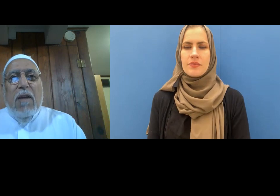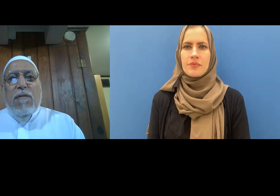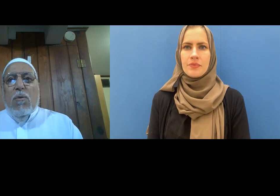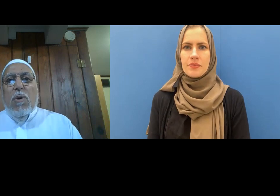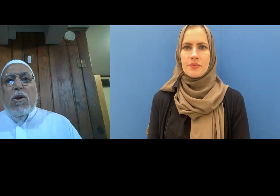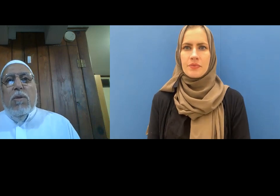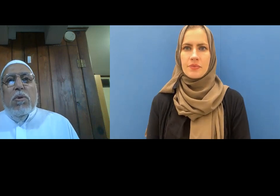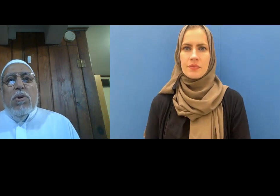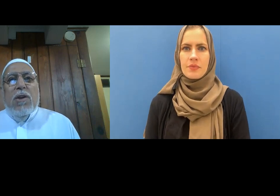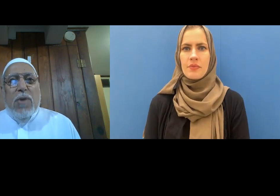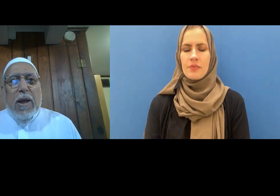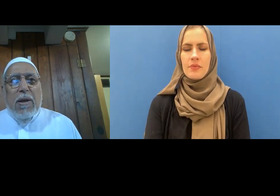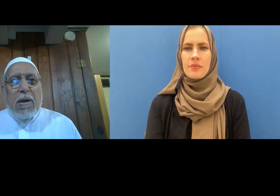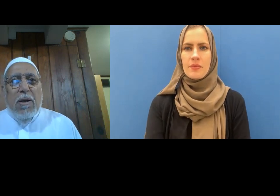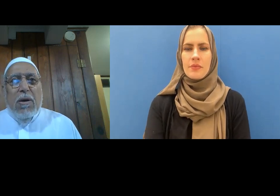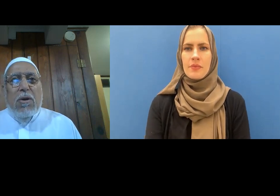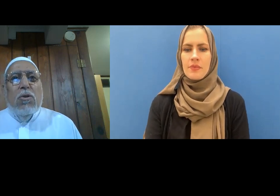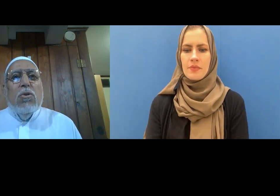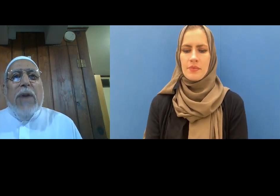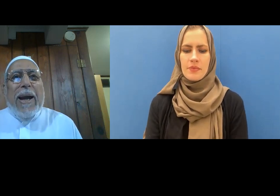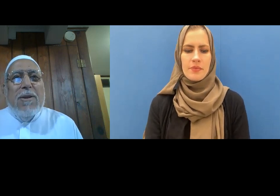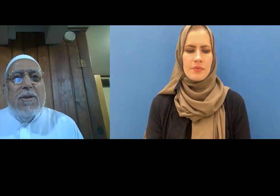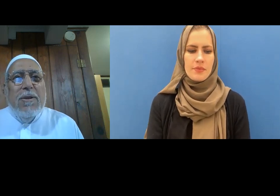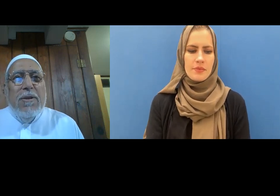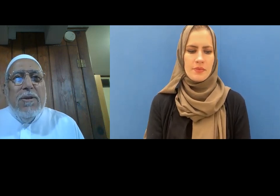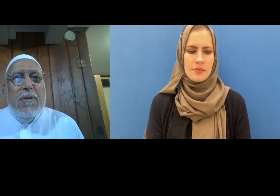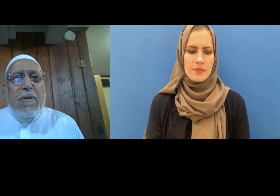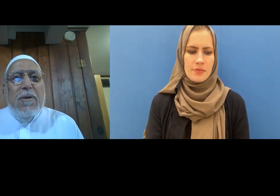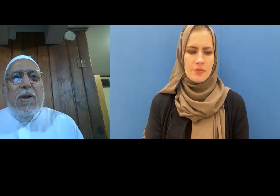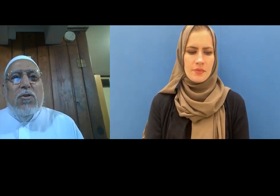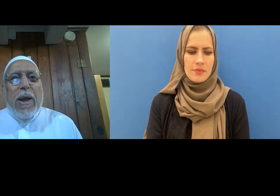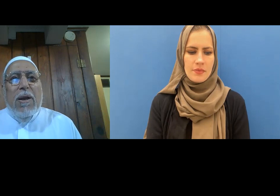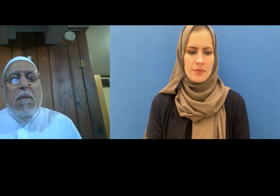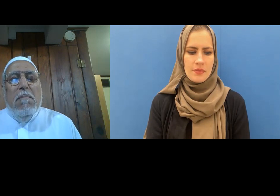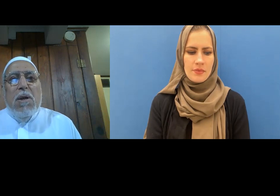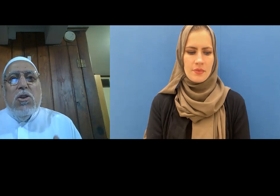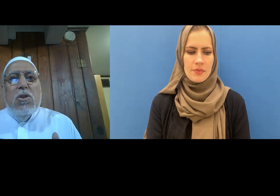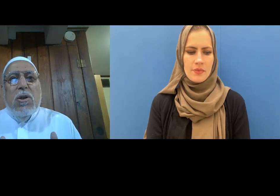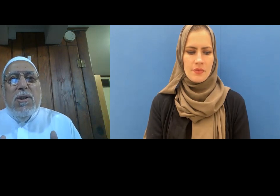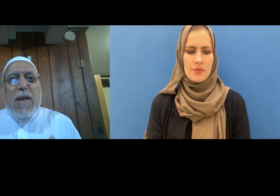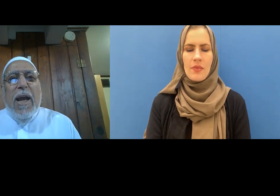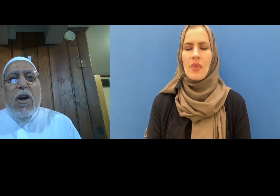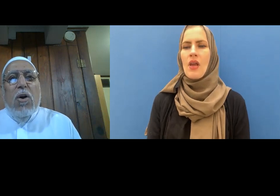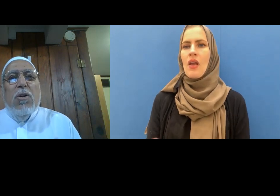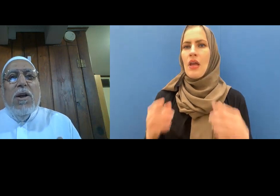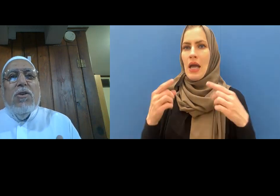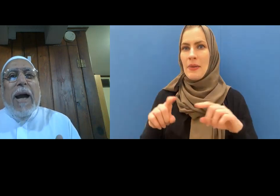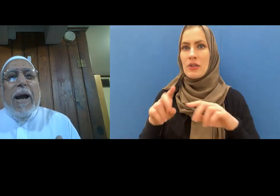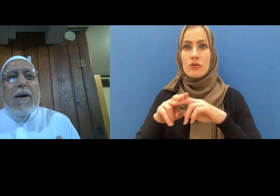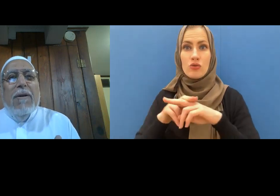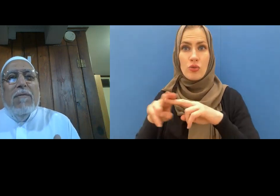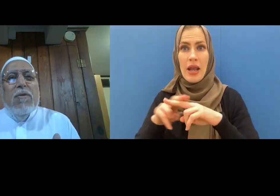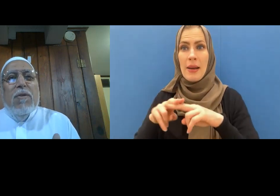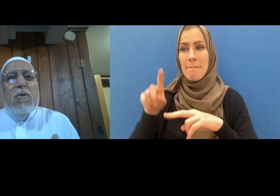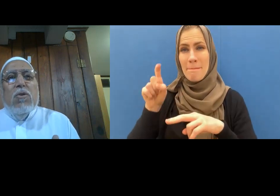As if when you put a train on two tracks, the train must stay on the